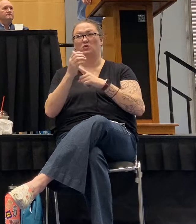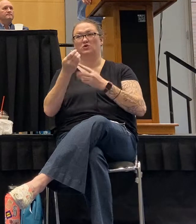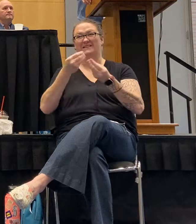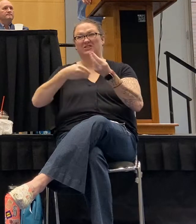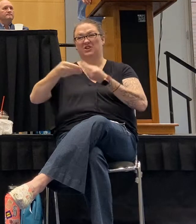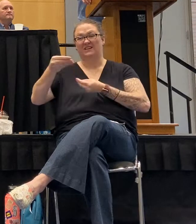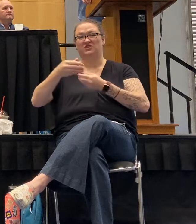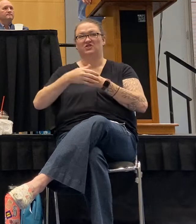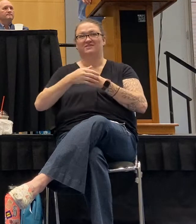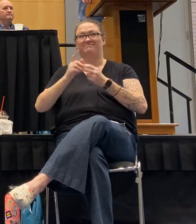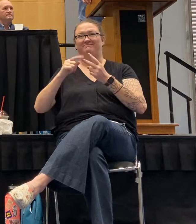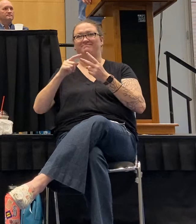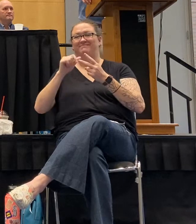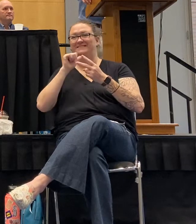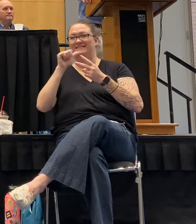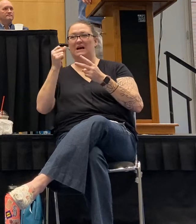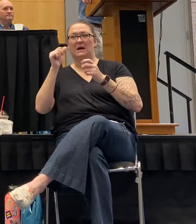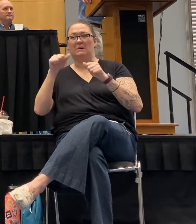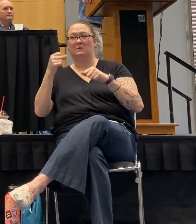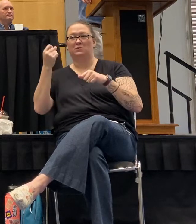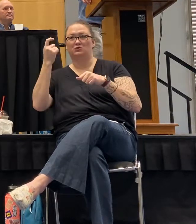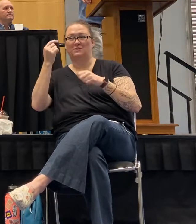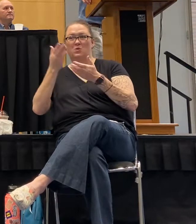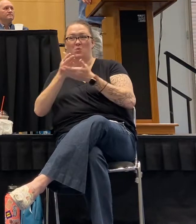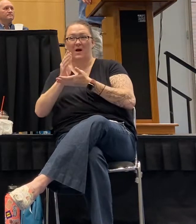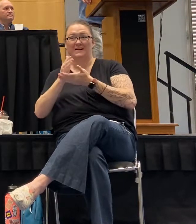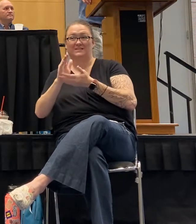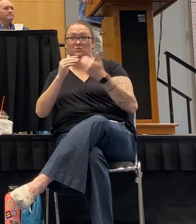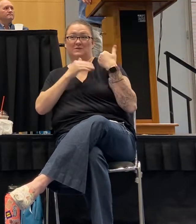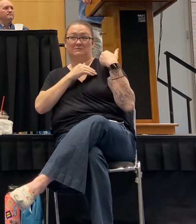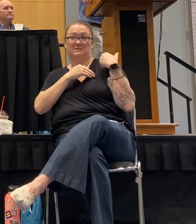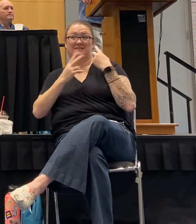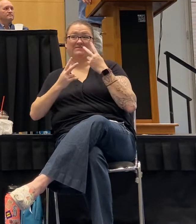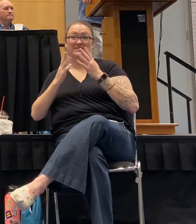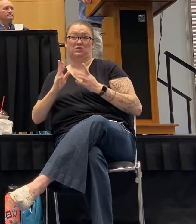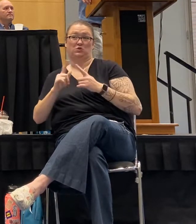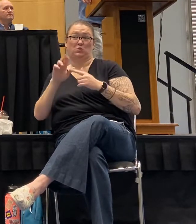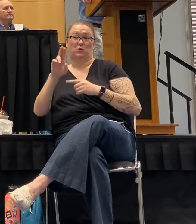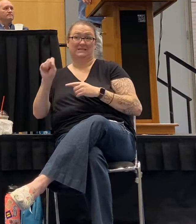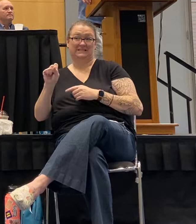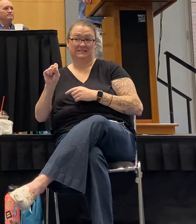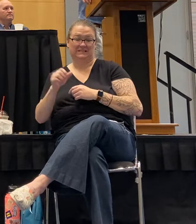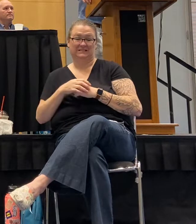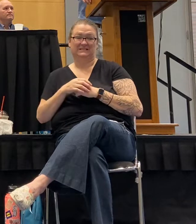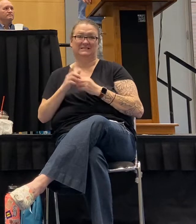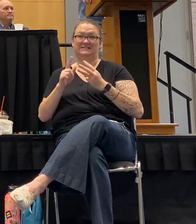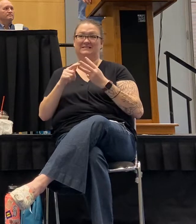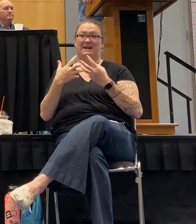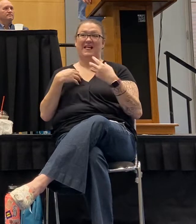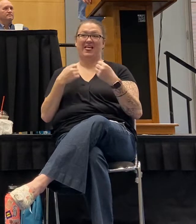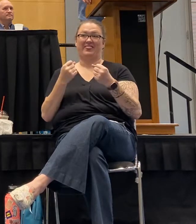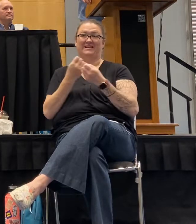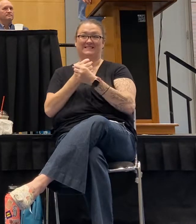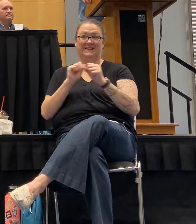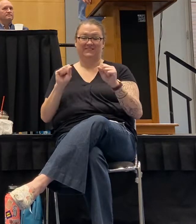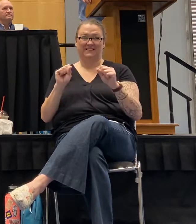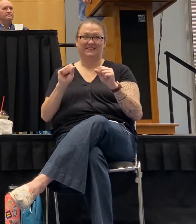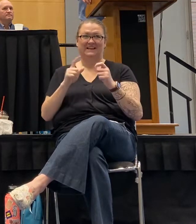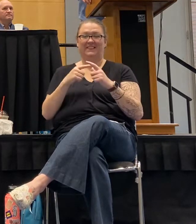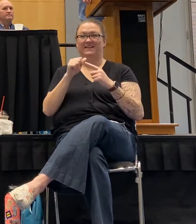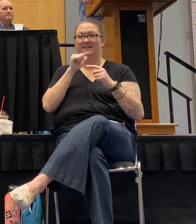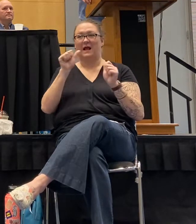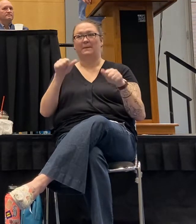Next would be an inability to understand the rights and responsibilities as a visitor to the U.S., health and safety, and then an